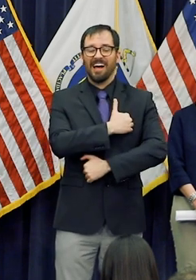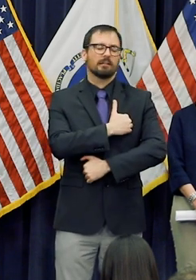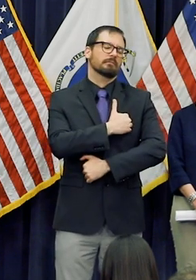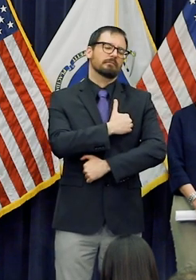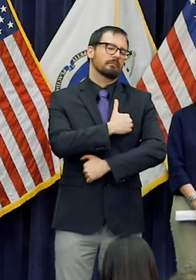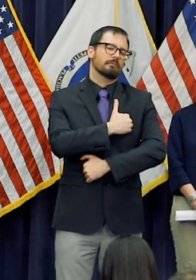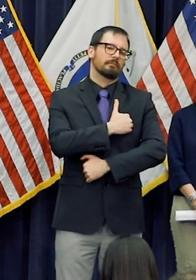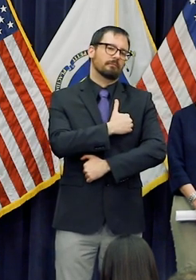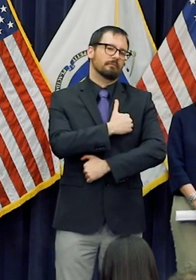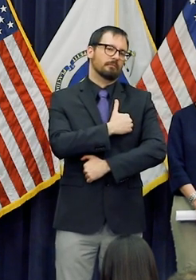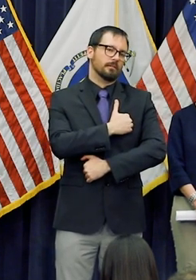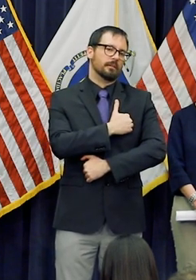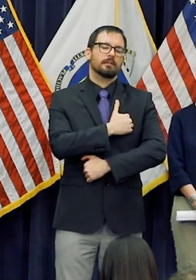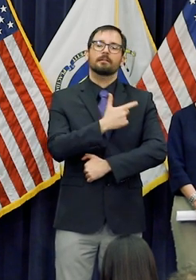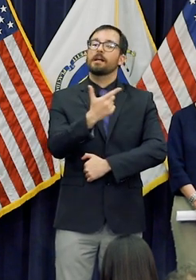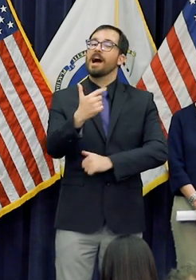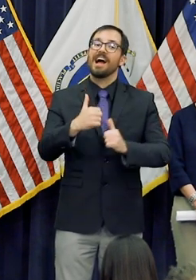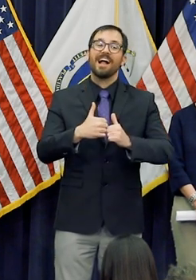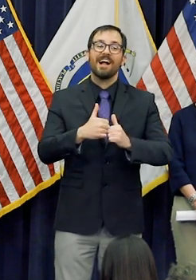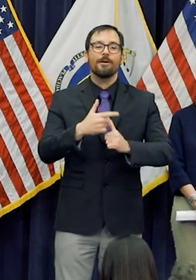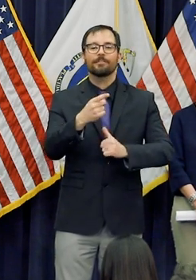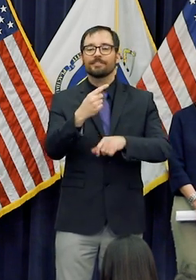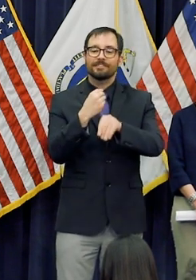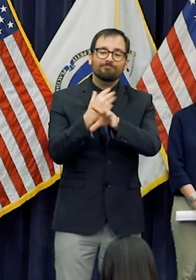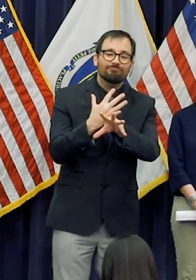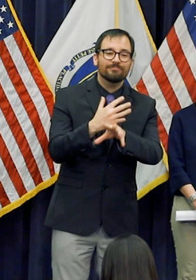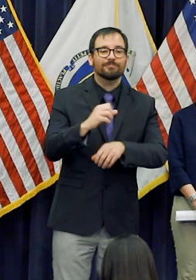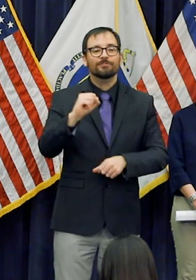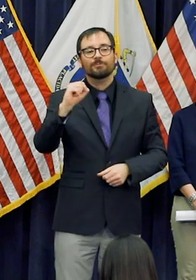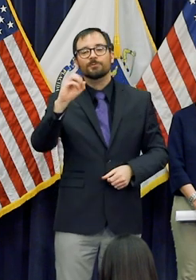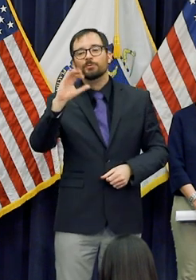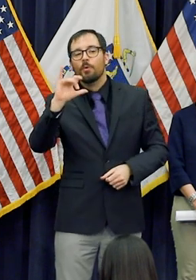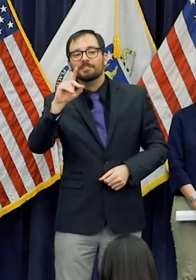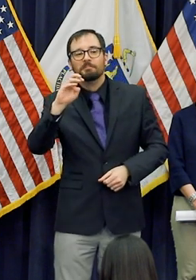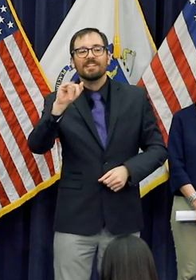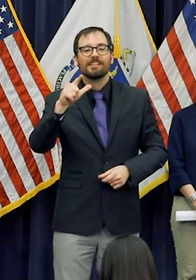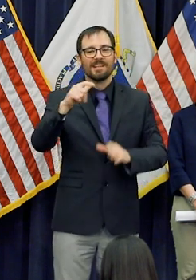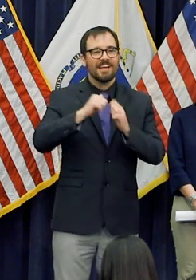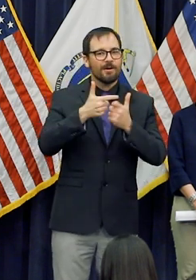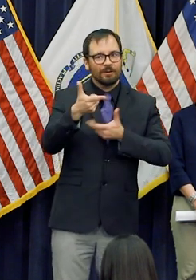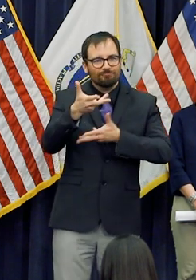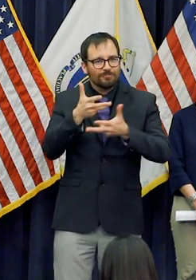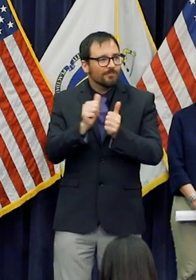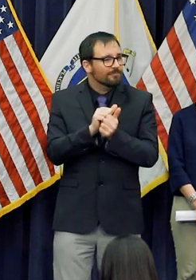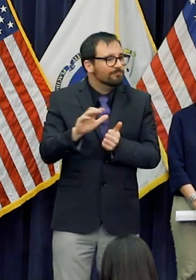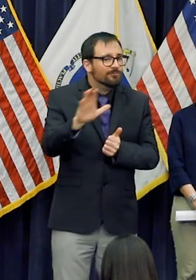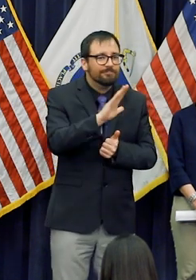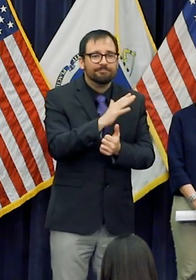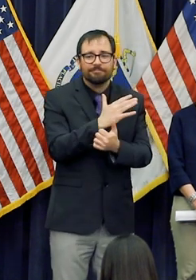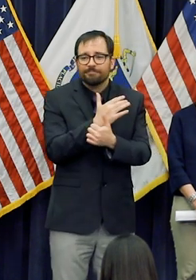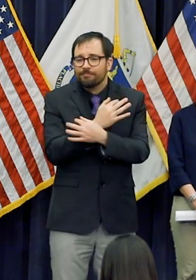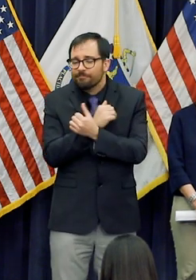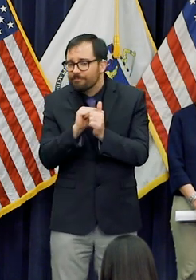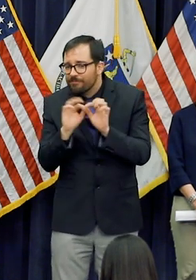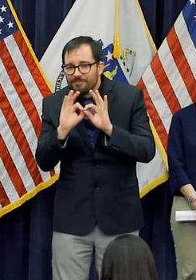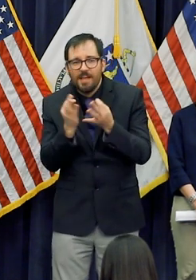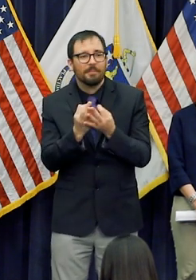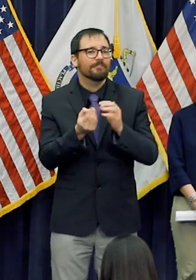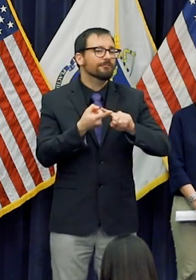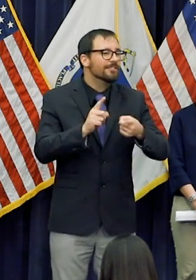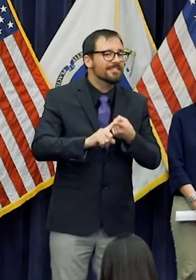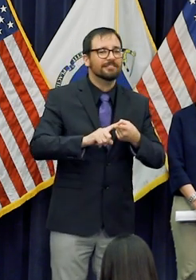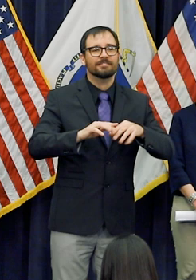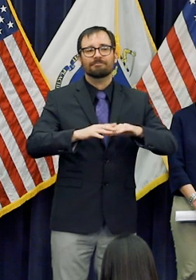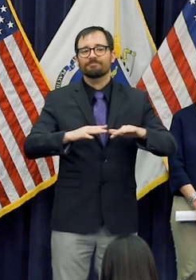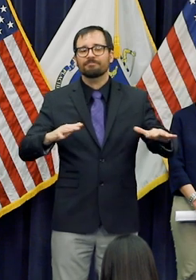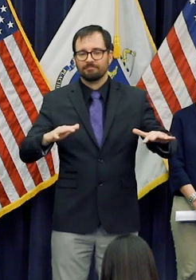online tools and social media to engage with friends and loved ones instead. Avoid non-essential travel and work from